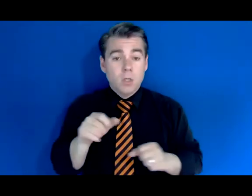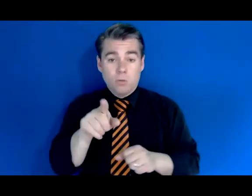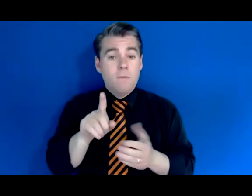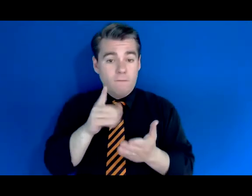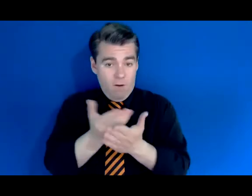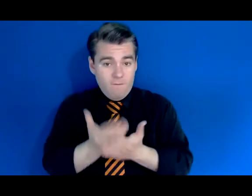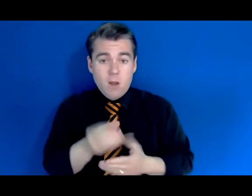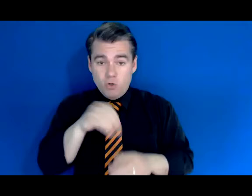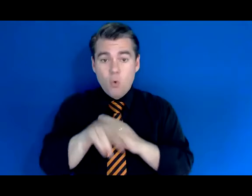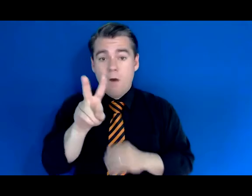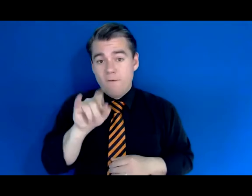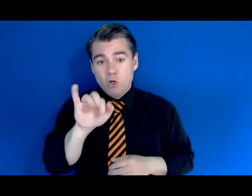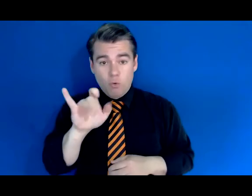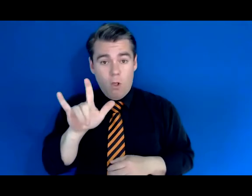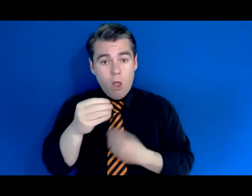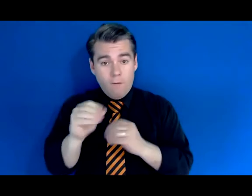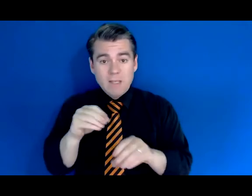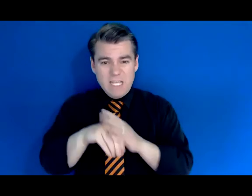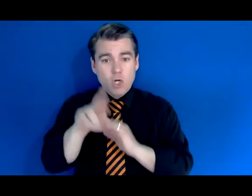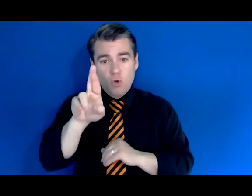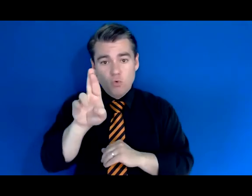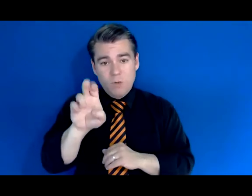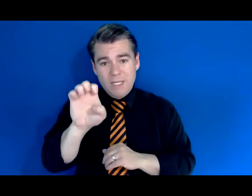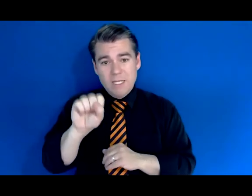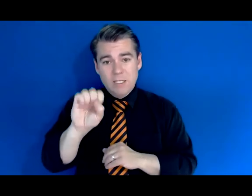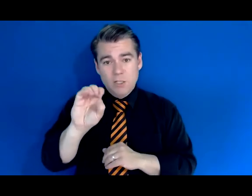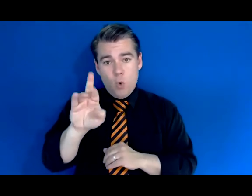under resources. You can go check that out.